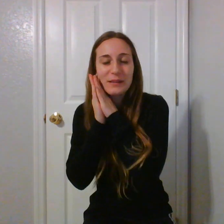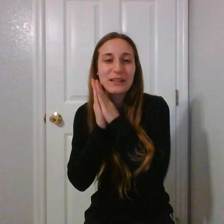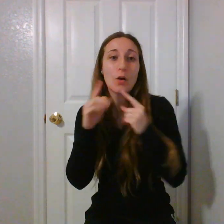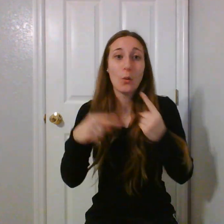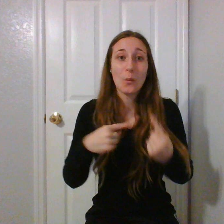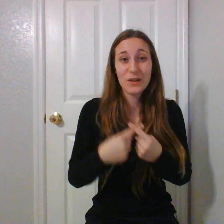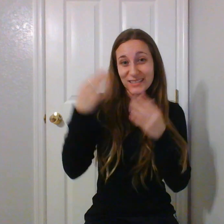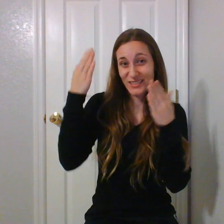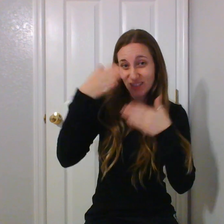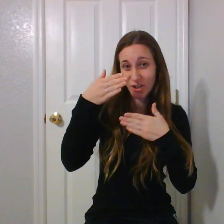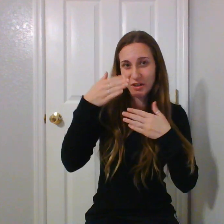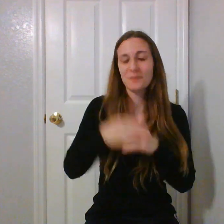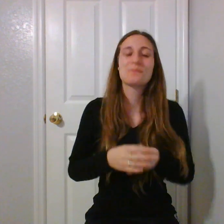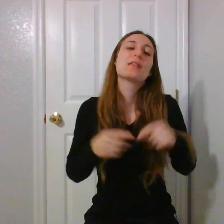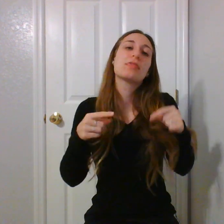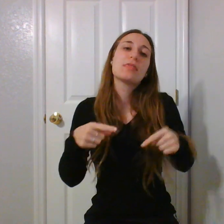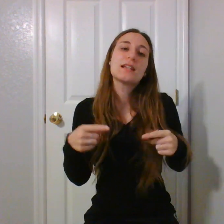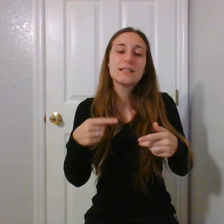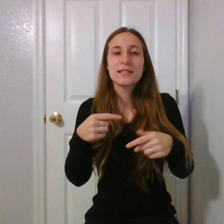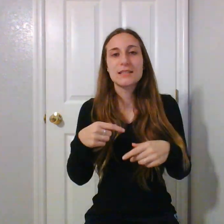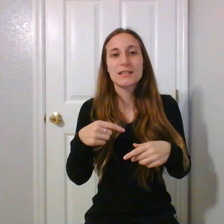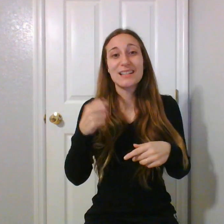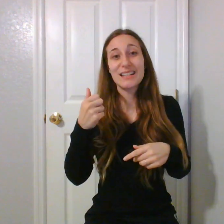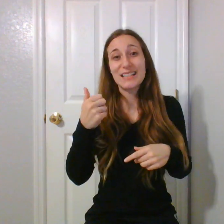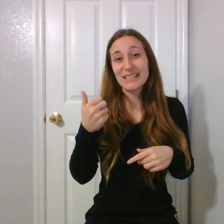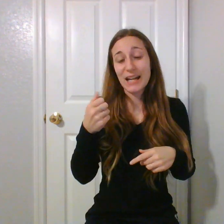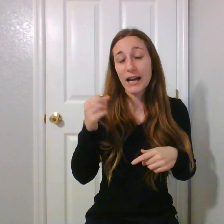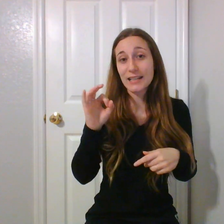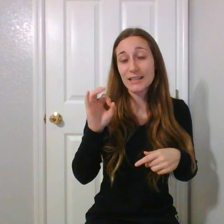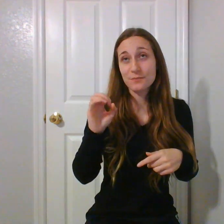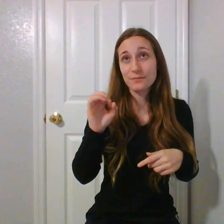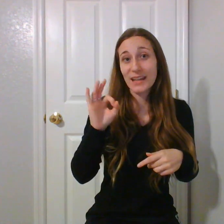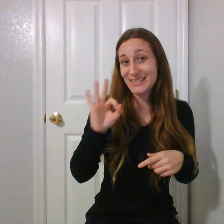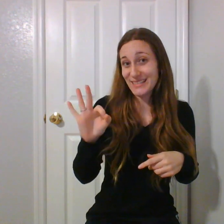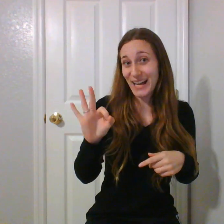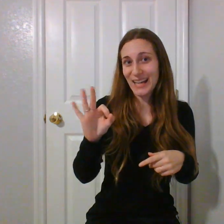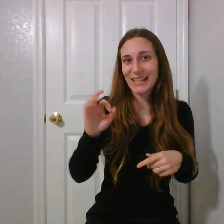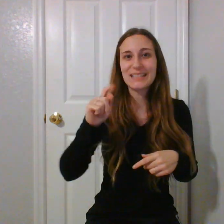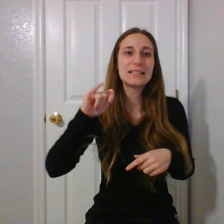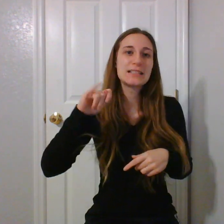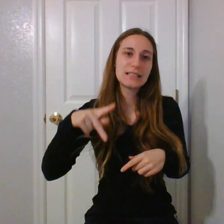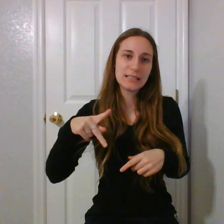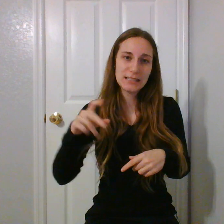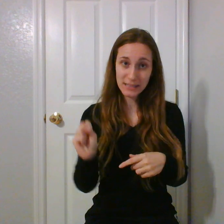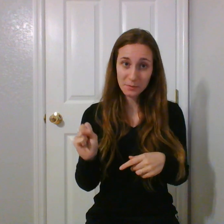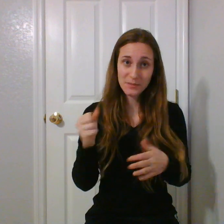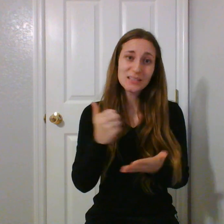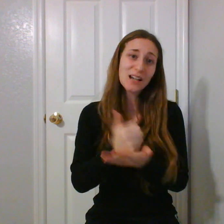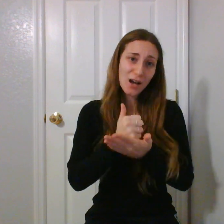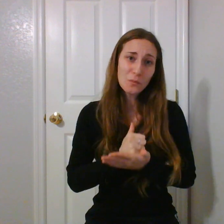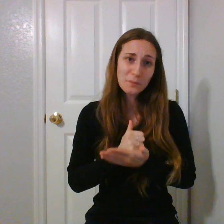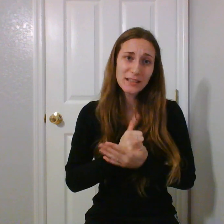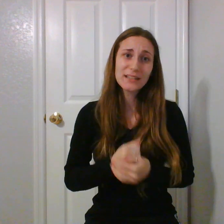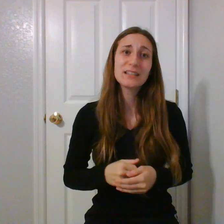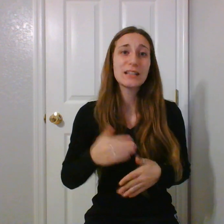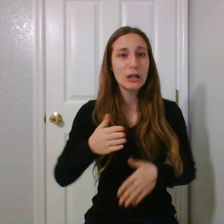these nine tips definitely helps me change that around and actually enjoy waking up at five in the morning every single day so I'm going to be